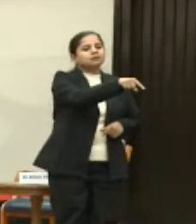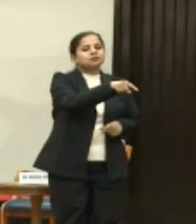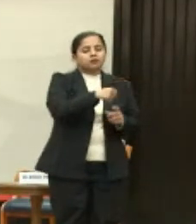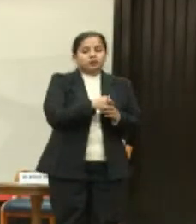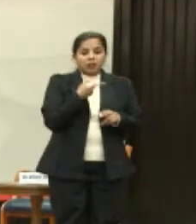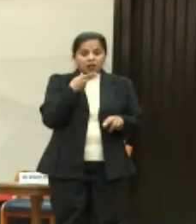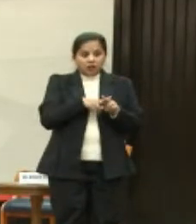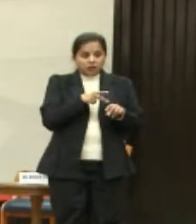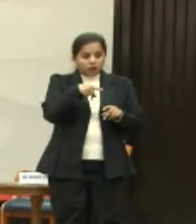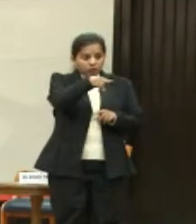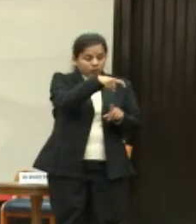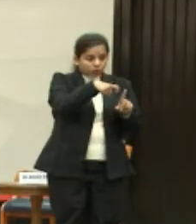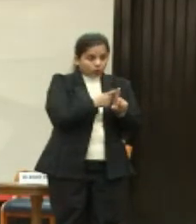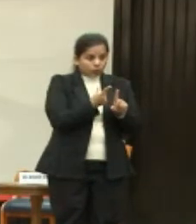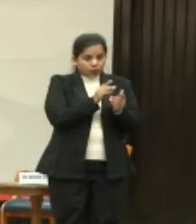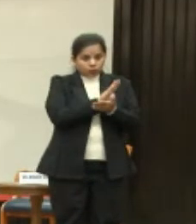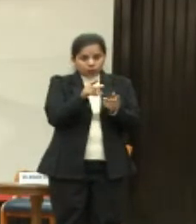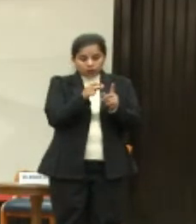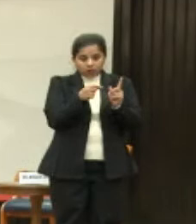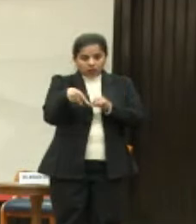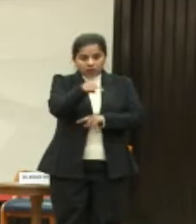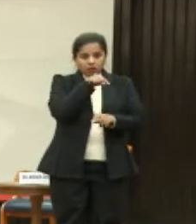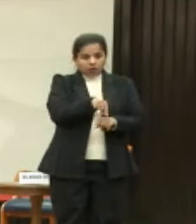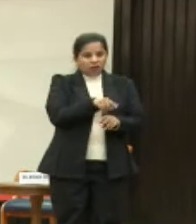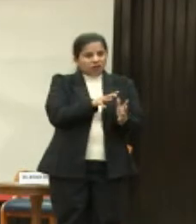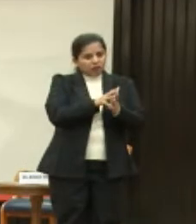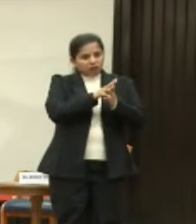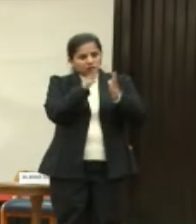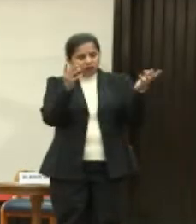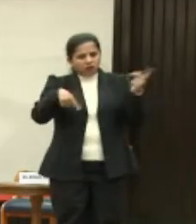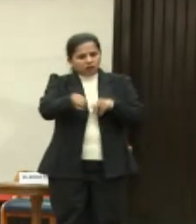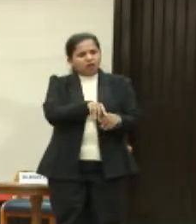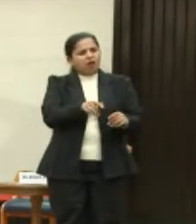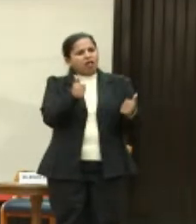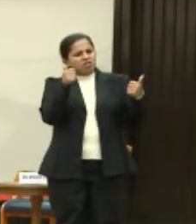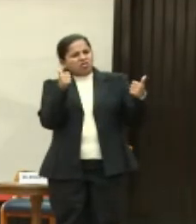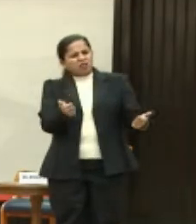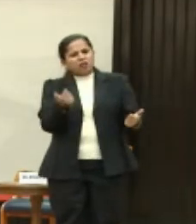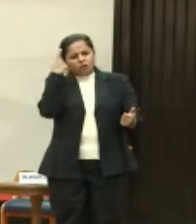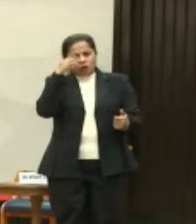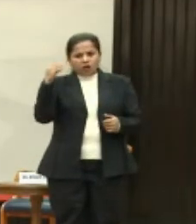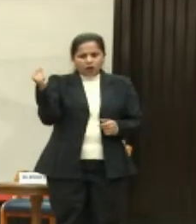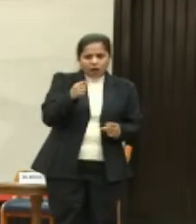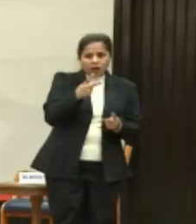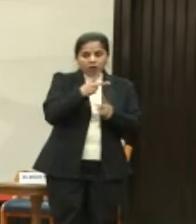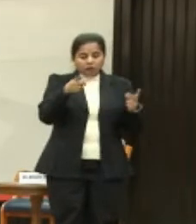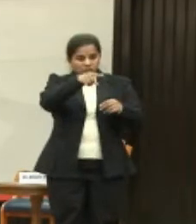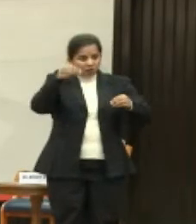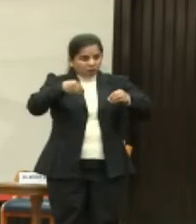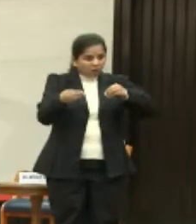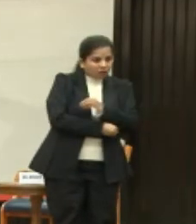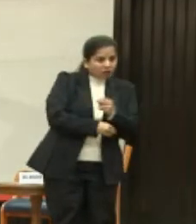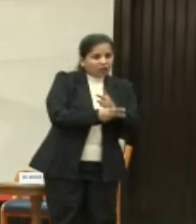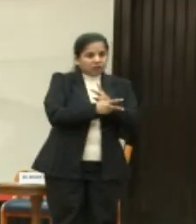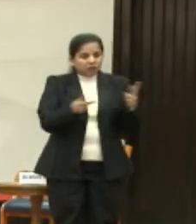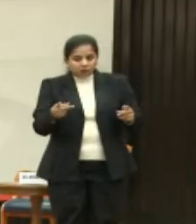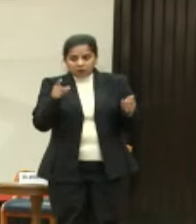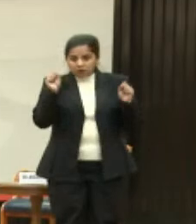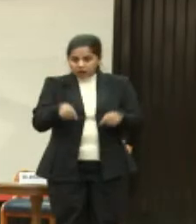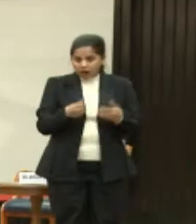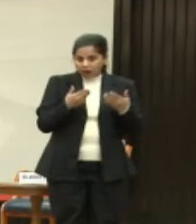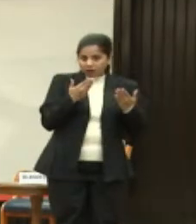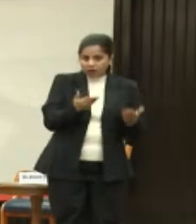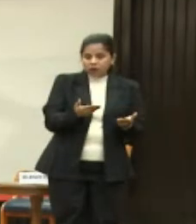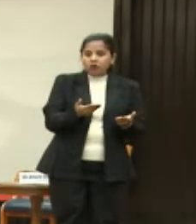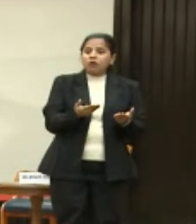If you are the Kuladhipati, it gives you plenty of avenues for crime and bribery and rent seeking and